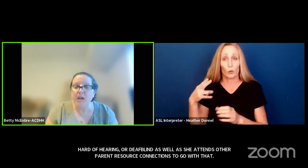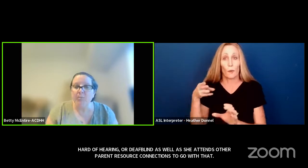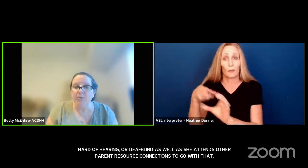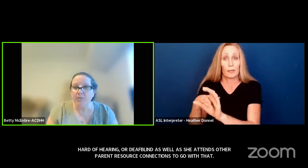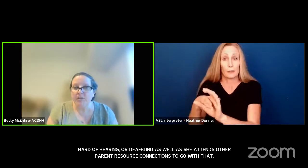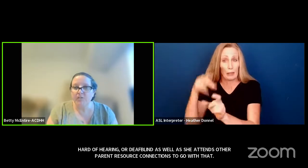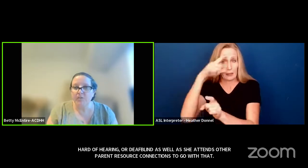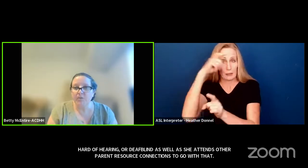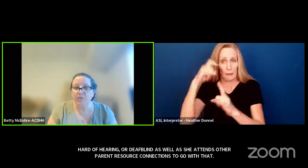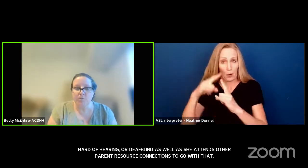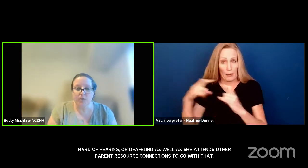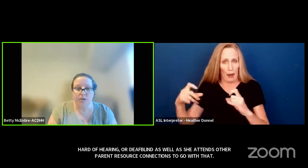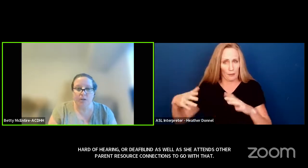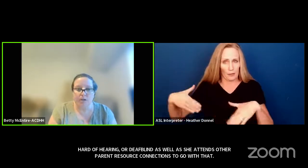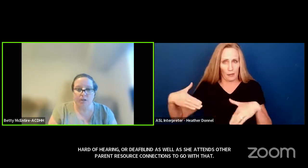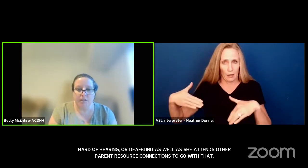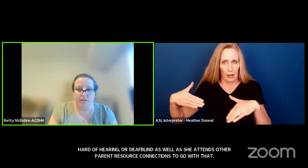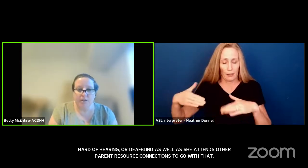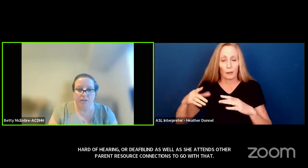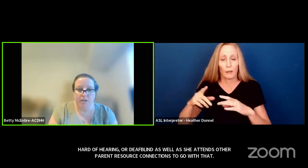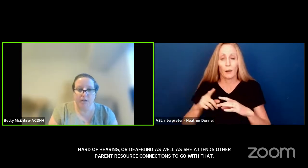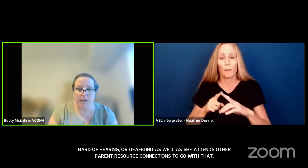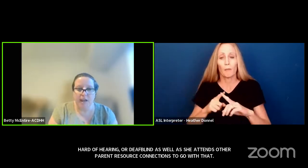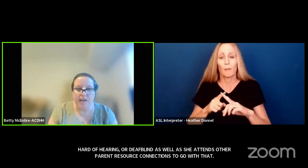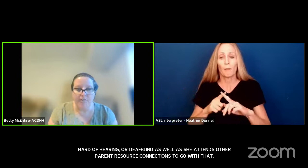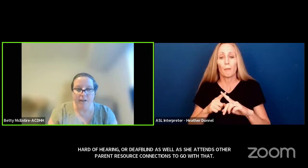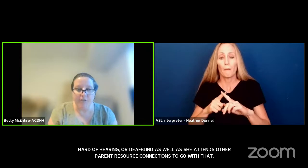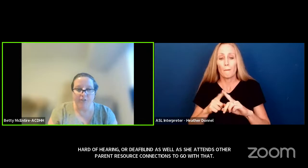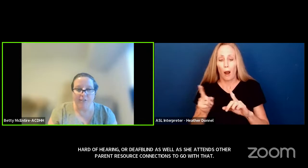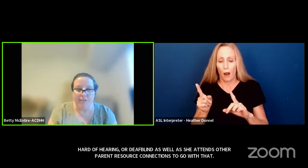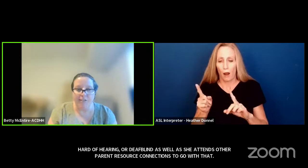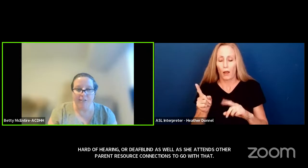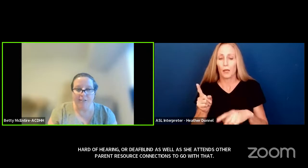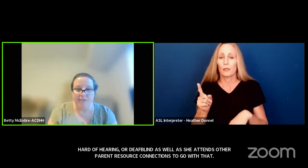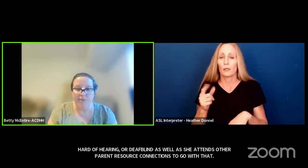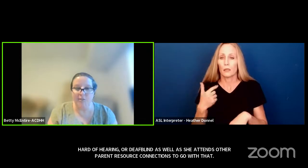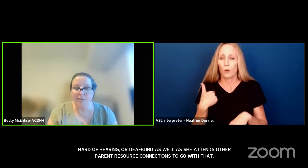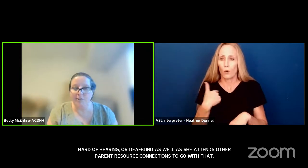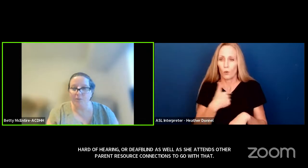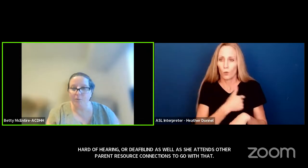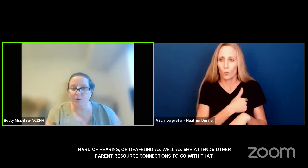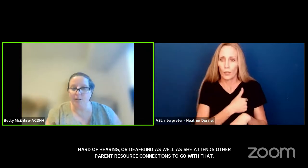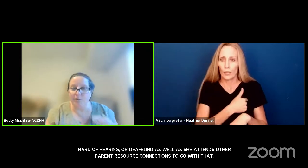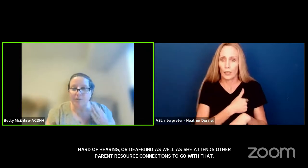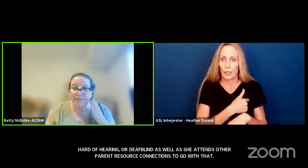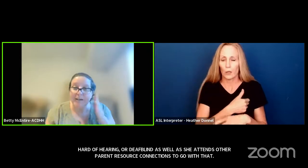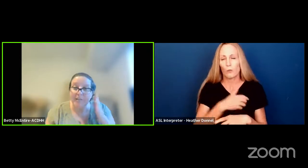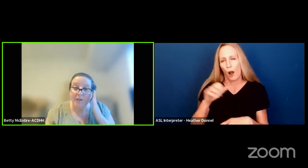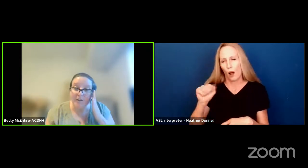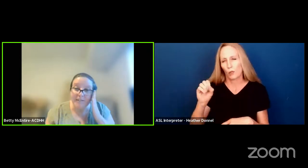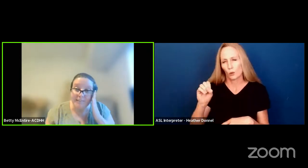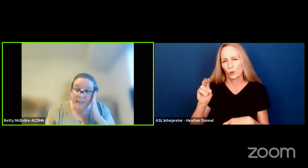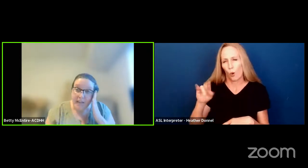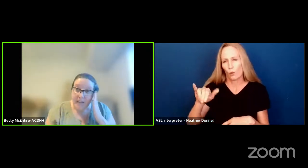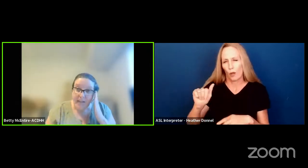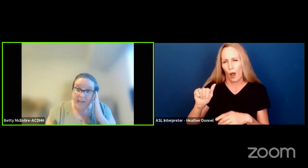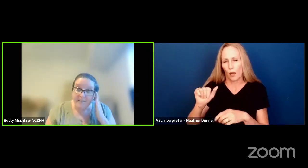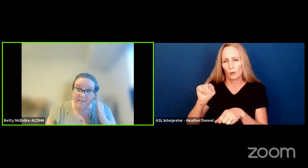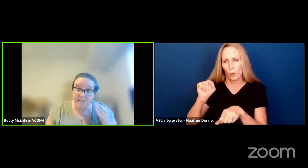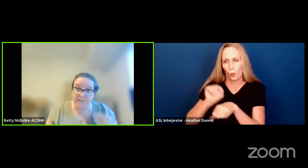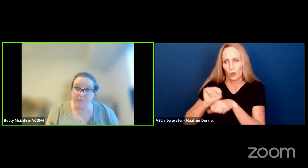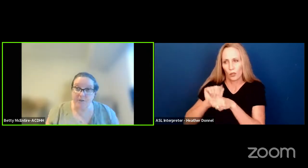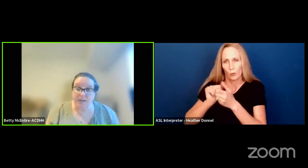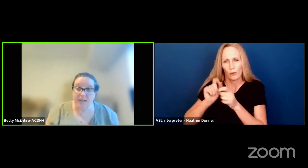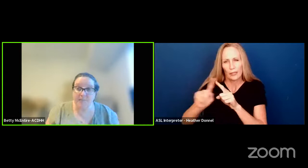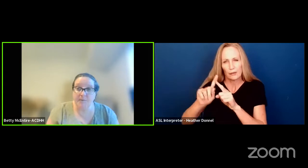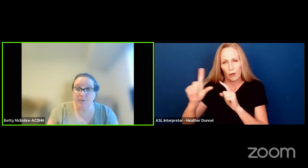camps, but we do have actually, Sonia has been working with the libraries and